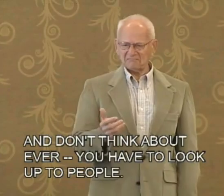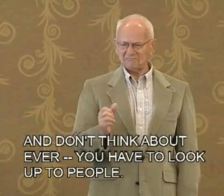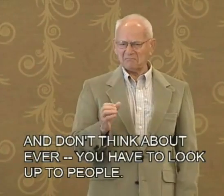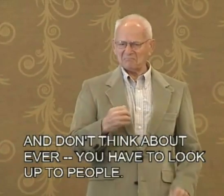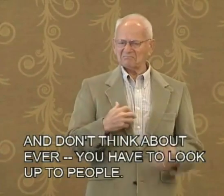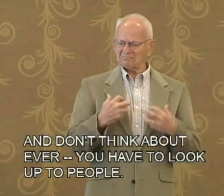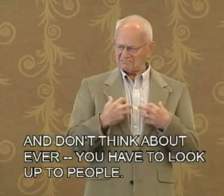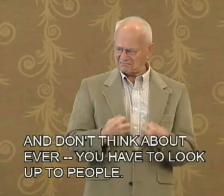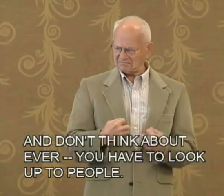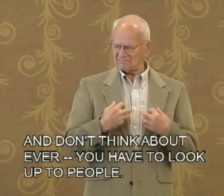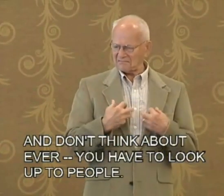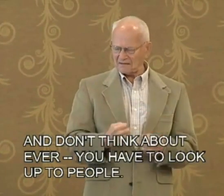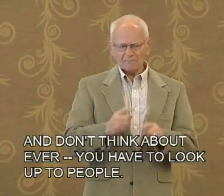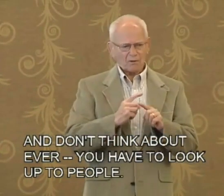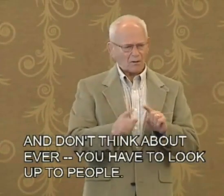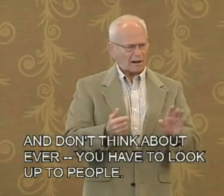you have to look up to people.